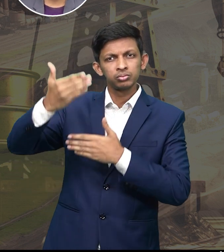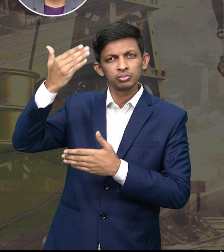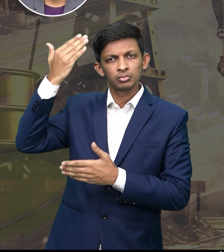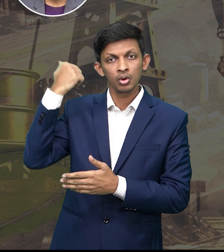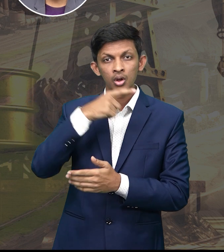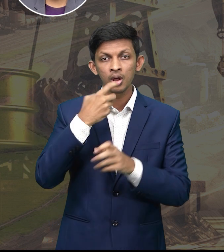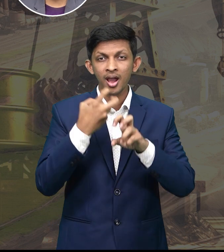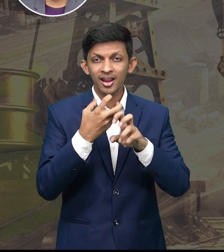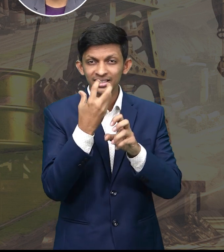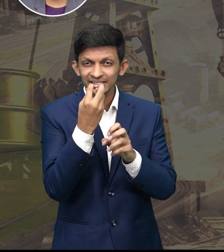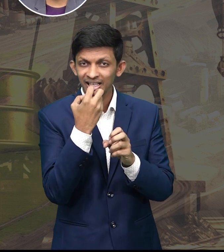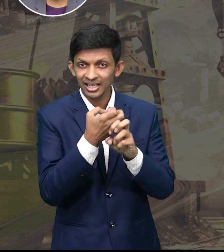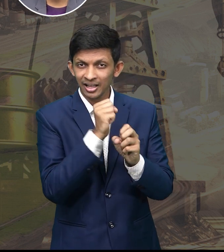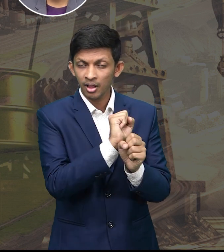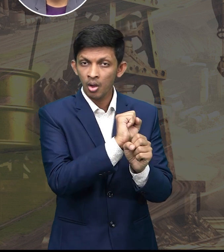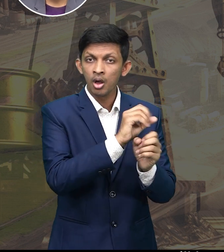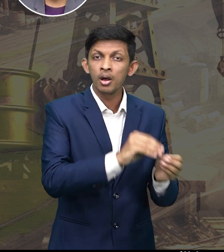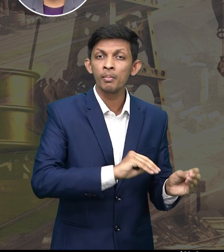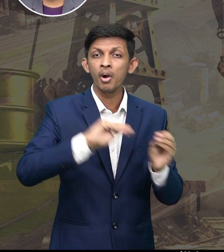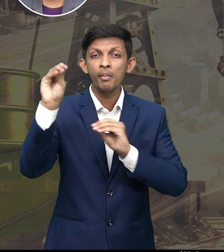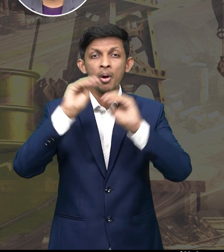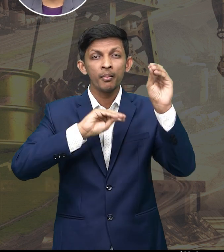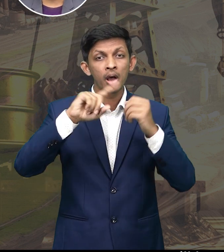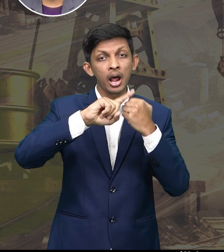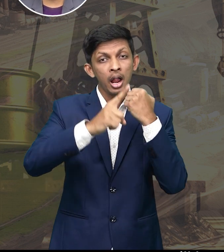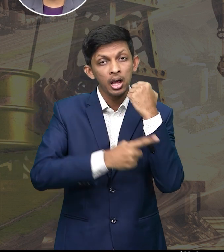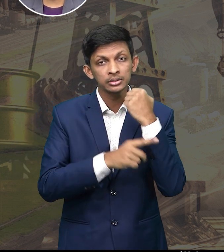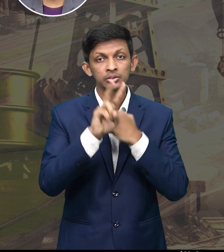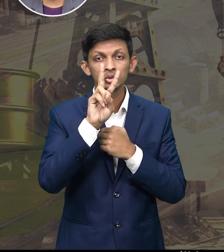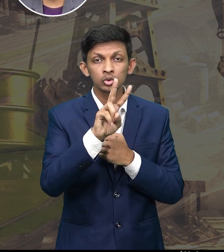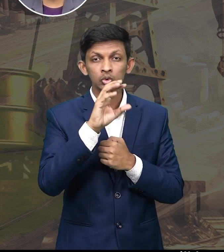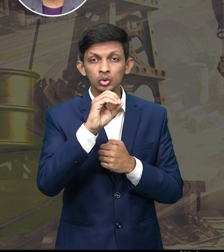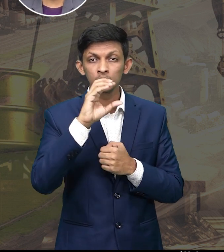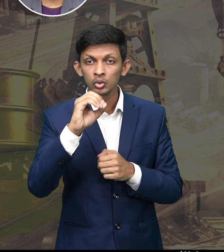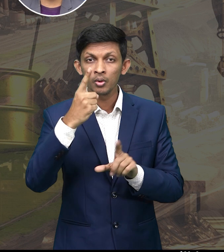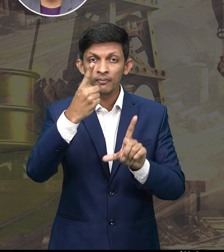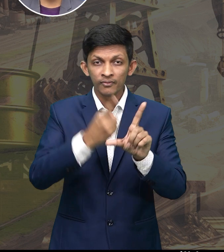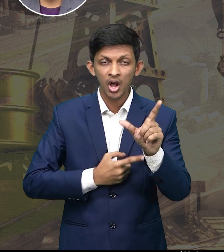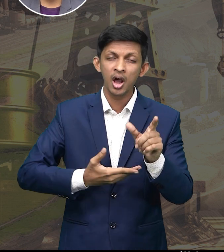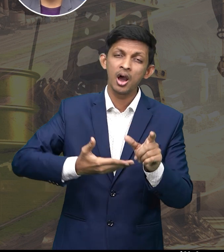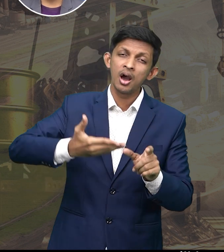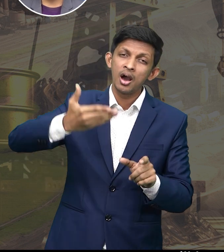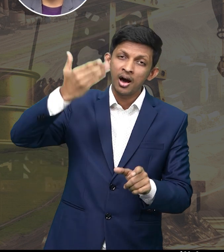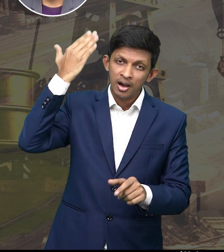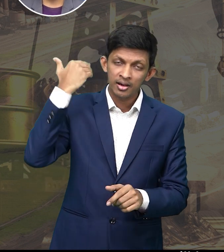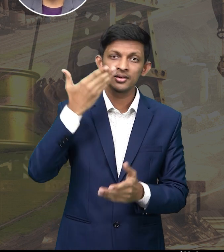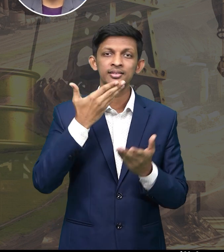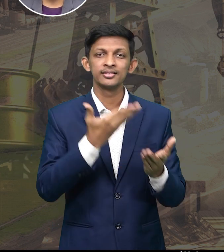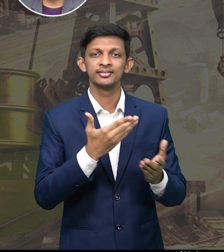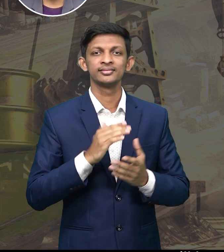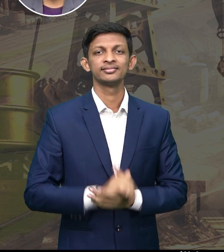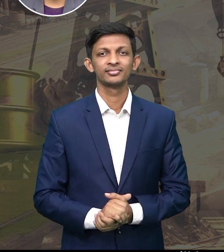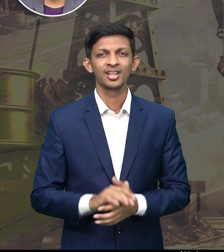years, and the coal resources will last for another 200 years.